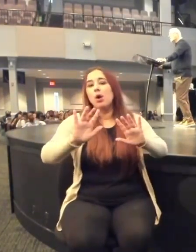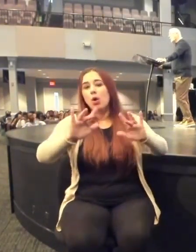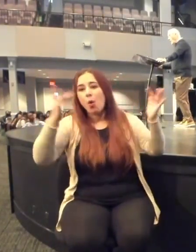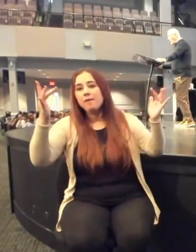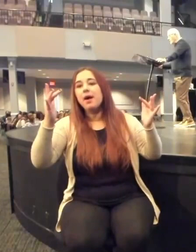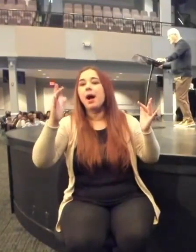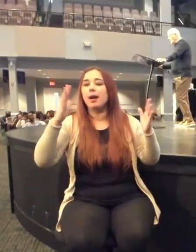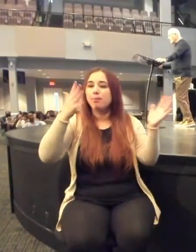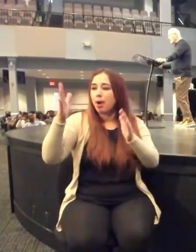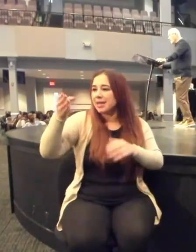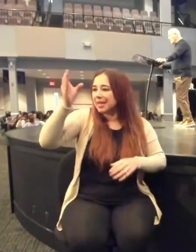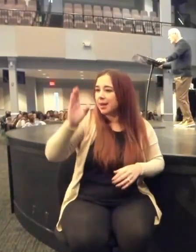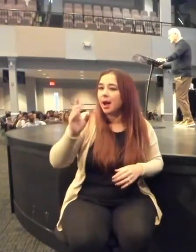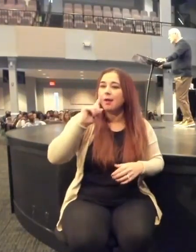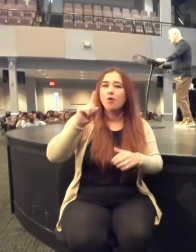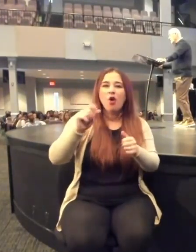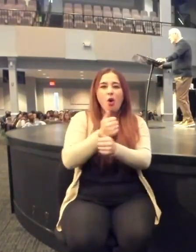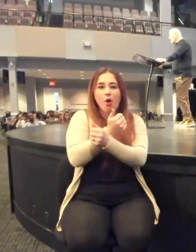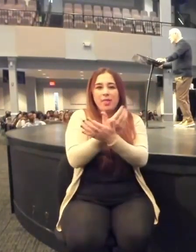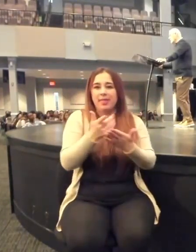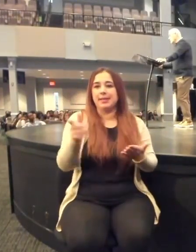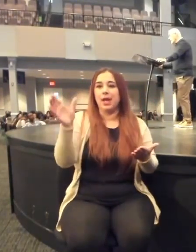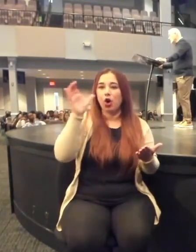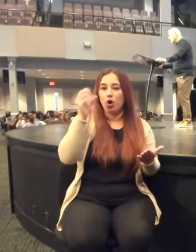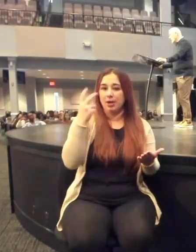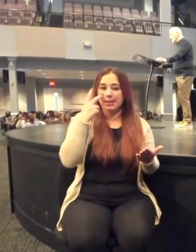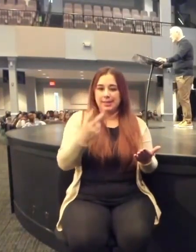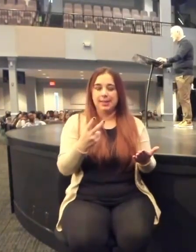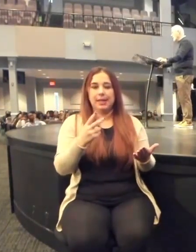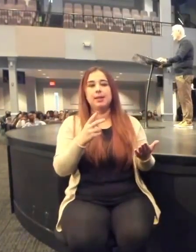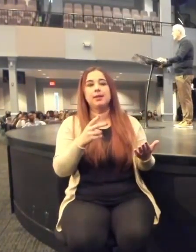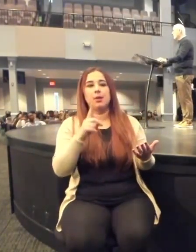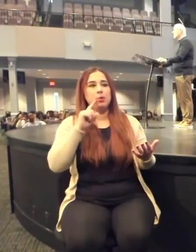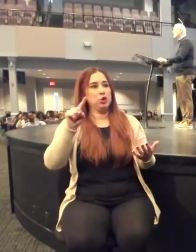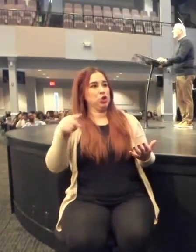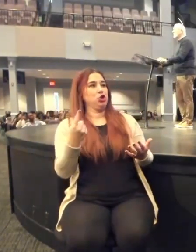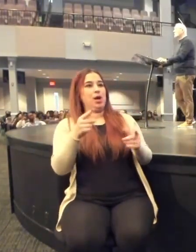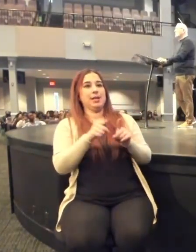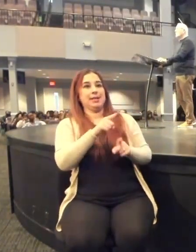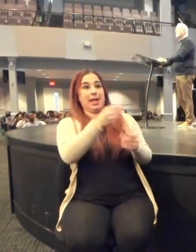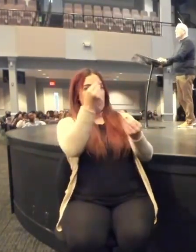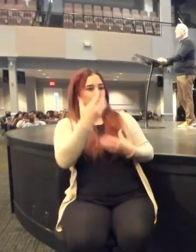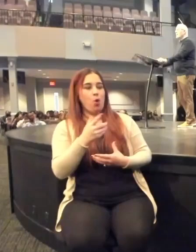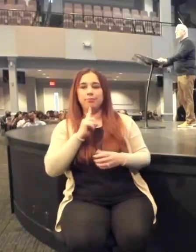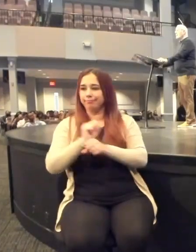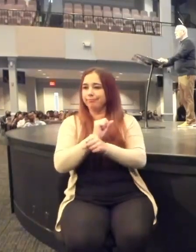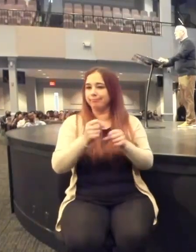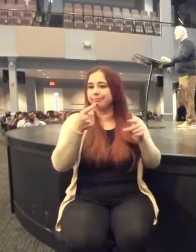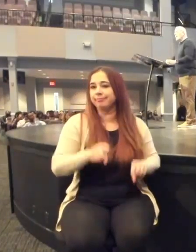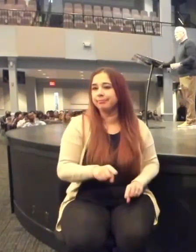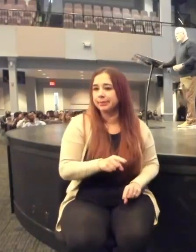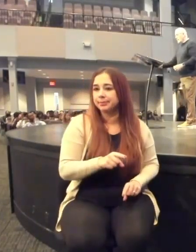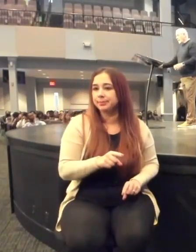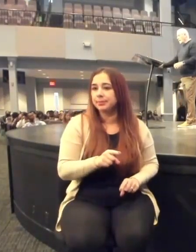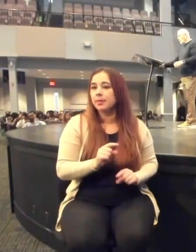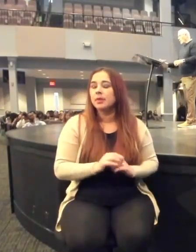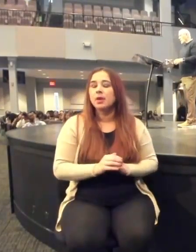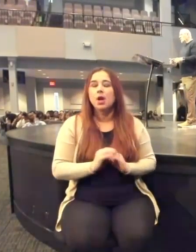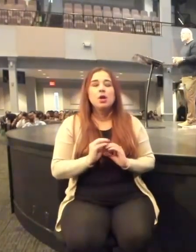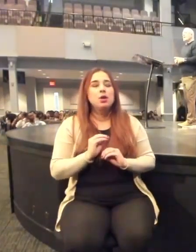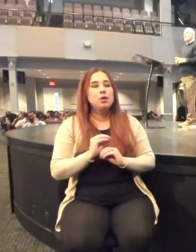God for all the things they had heard and seen, which were just as they had been told." No one